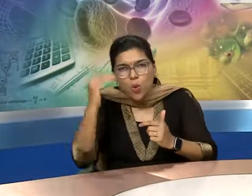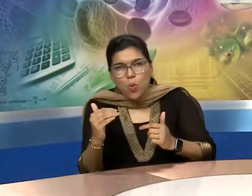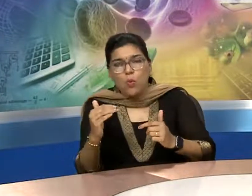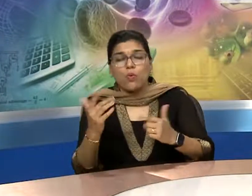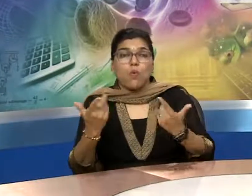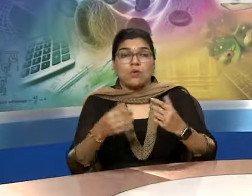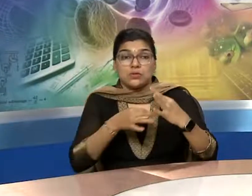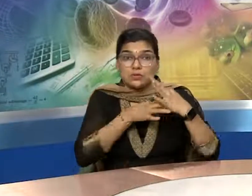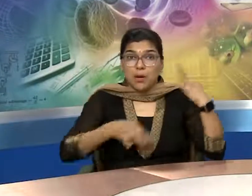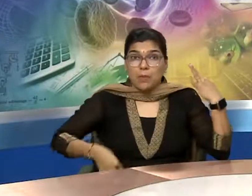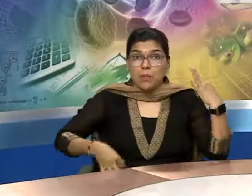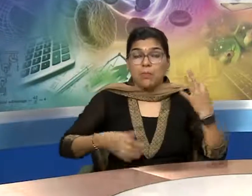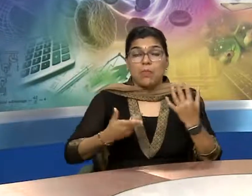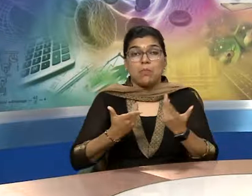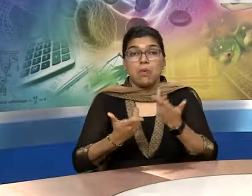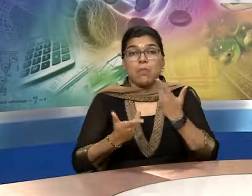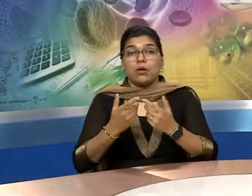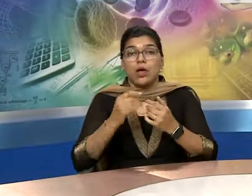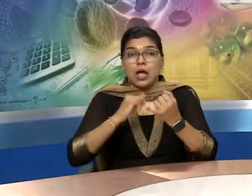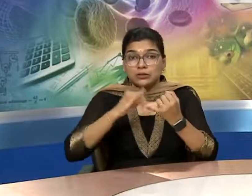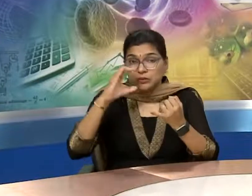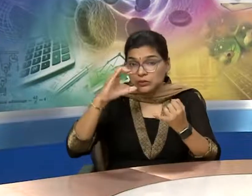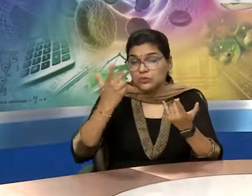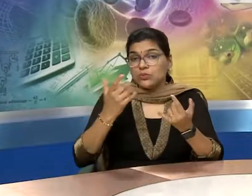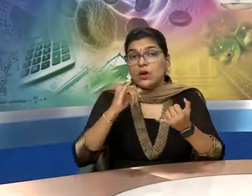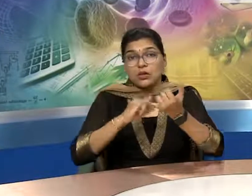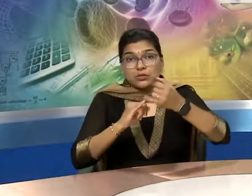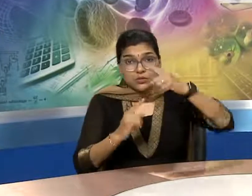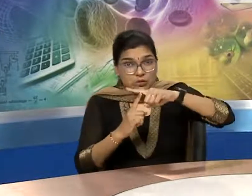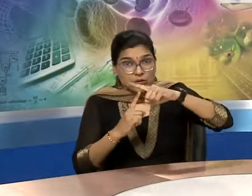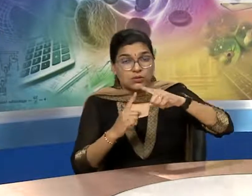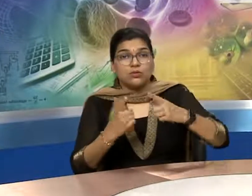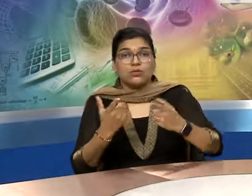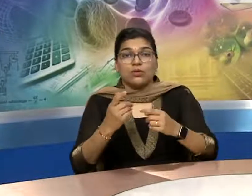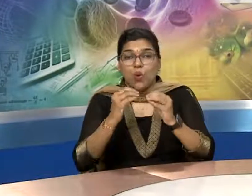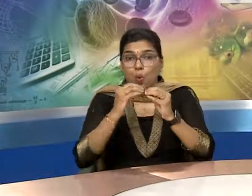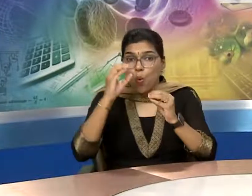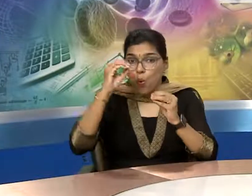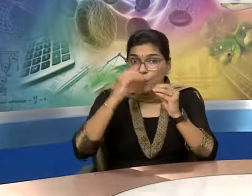reliable information for all kinds of users,